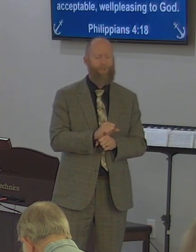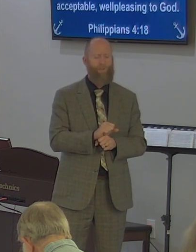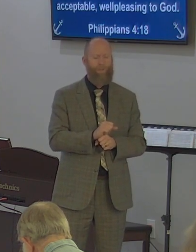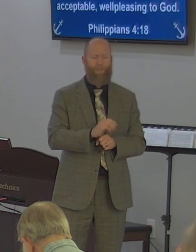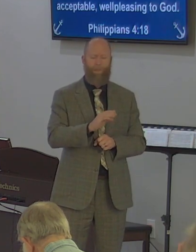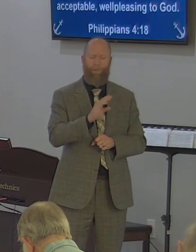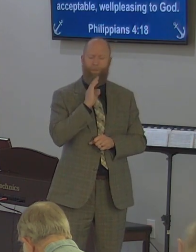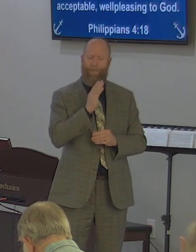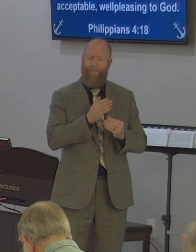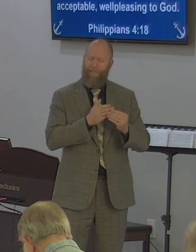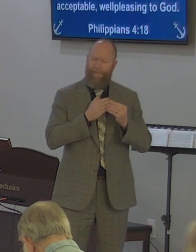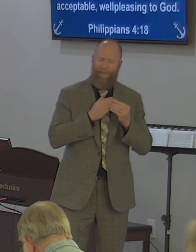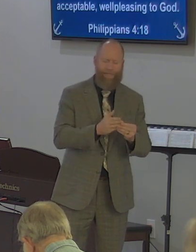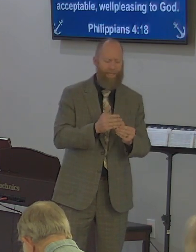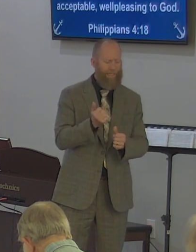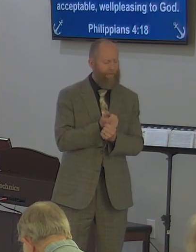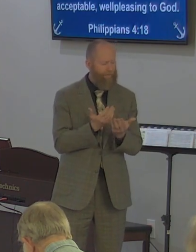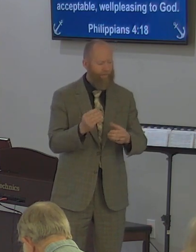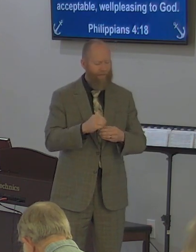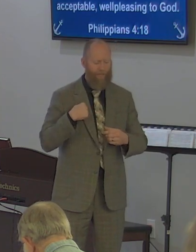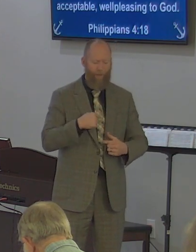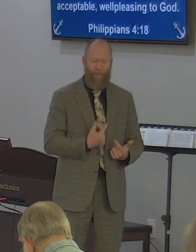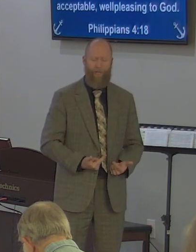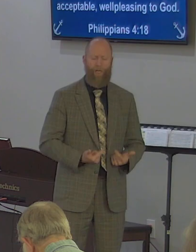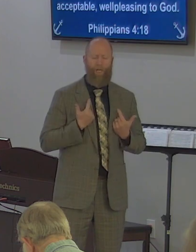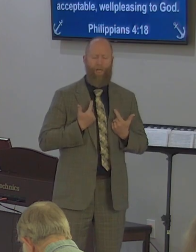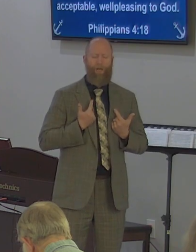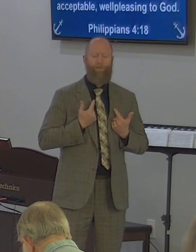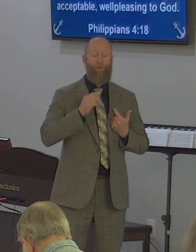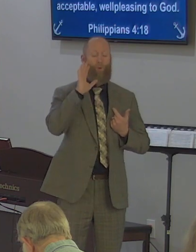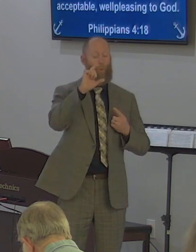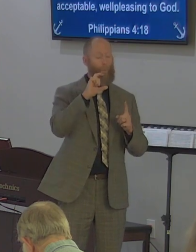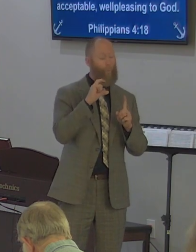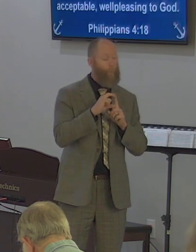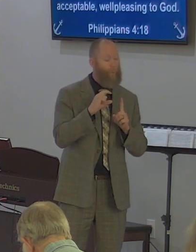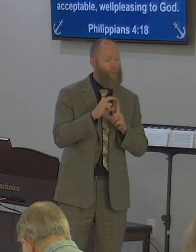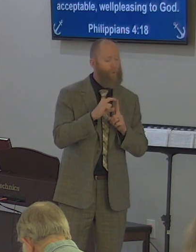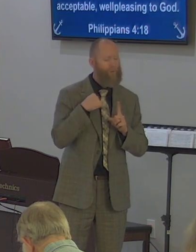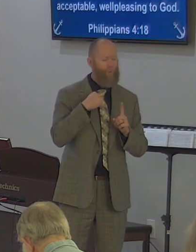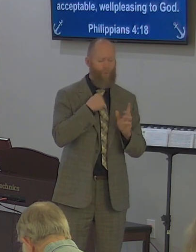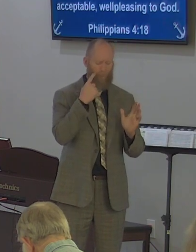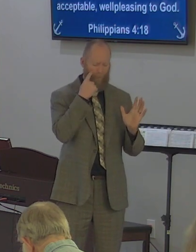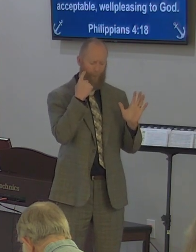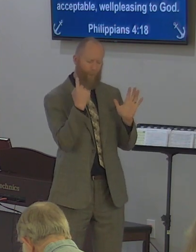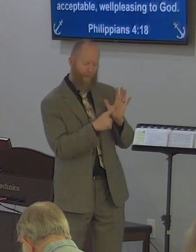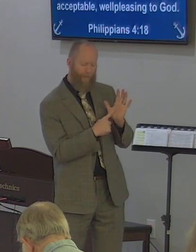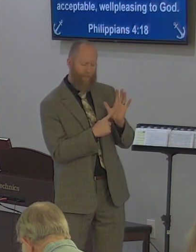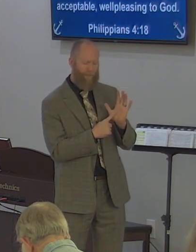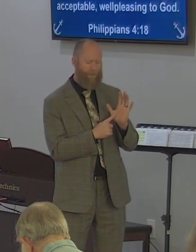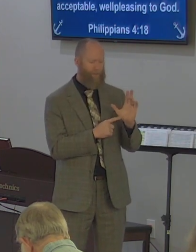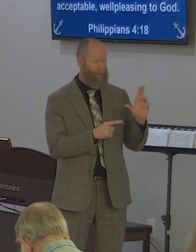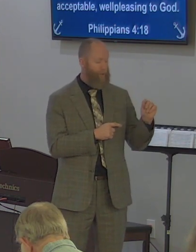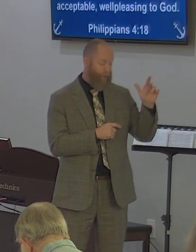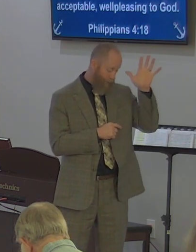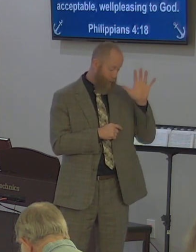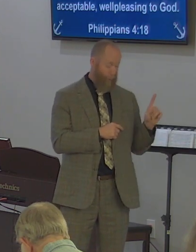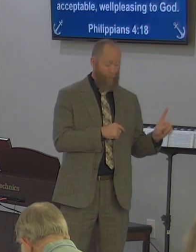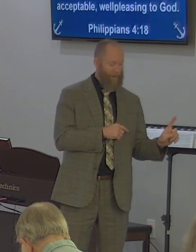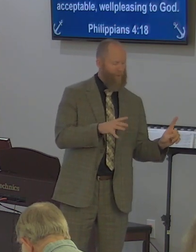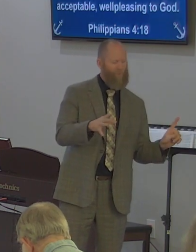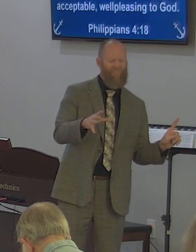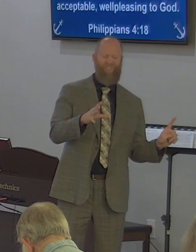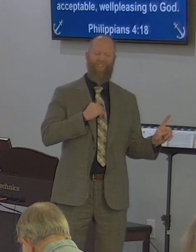be the director of all this. Lord, that be your words. That we'd recognize that no man receives